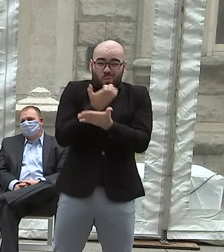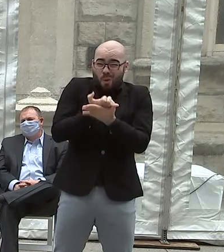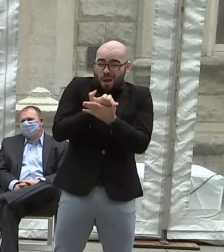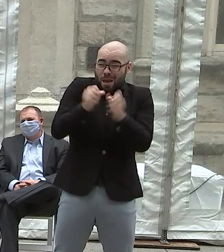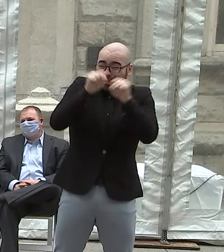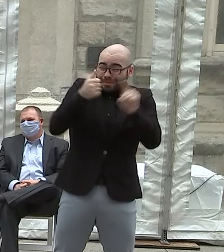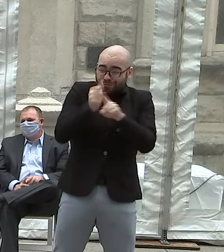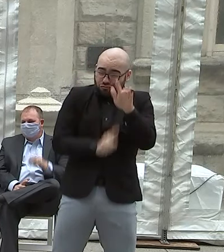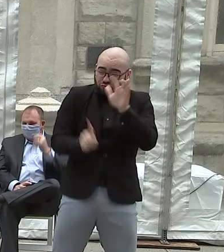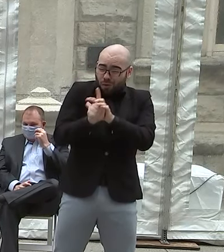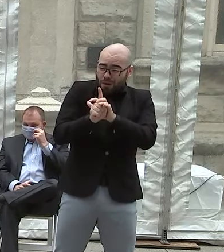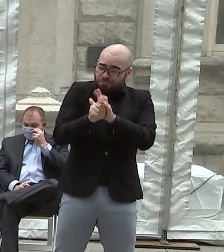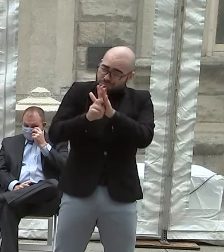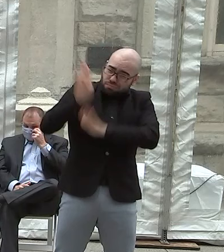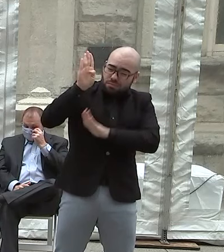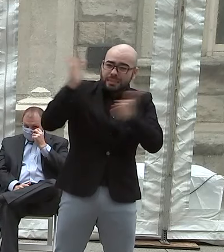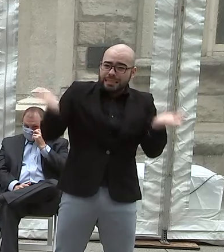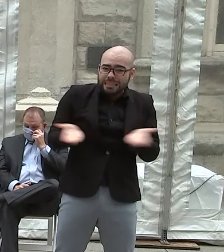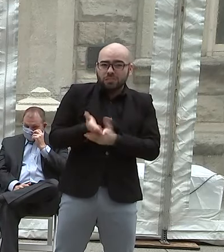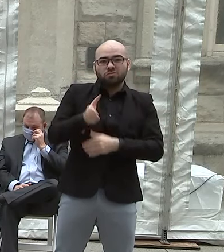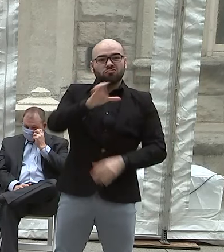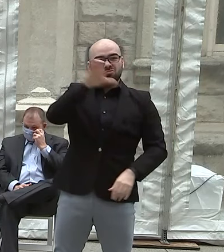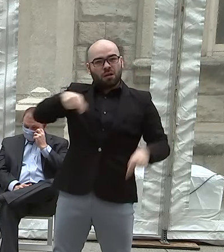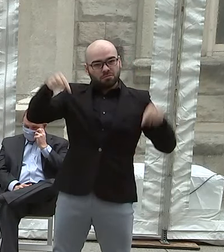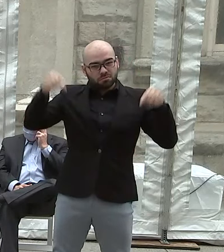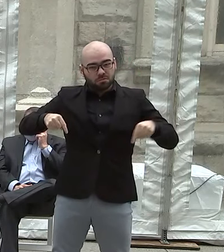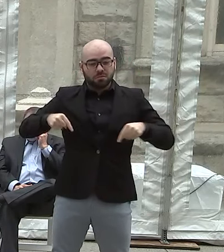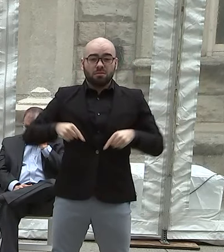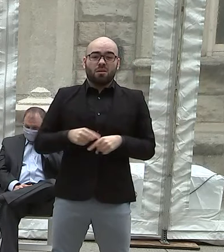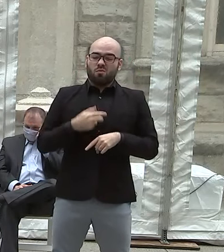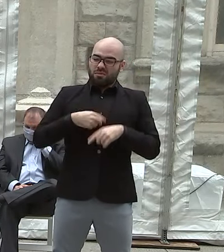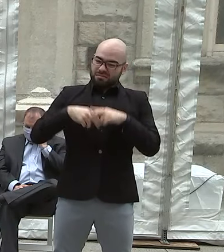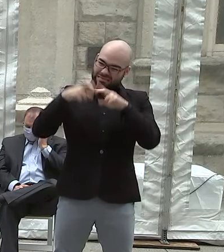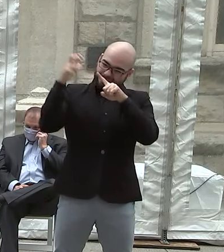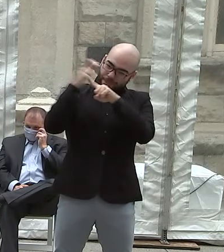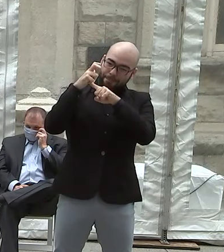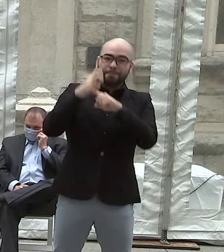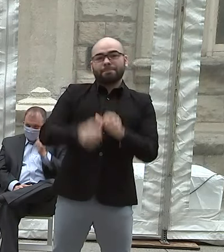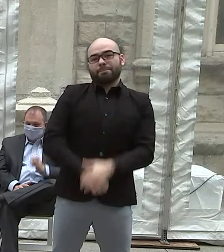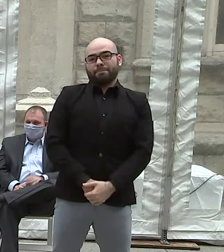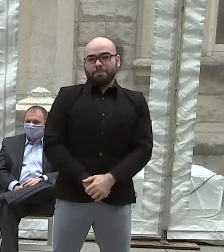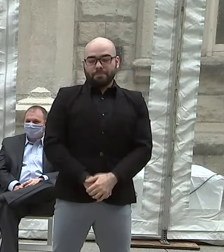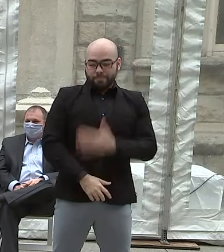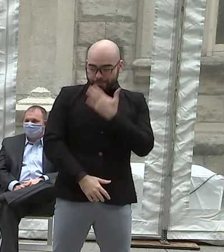great city, the city by the lake, and never second to none. Thank you.